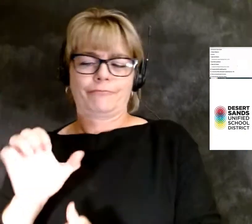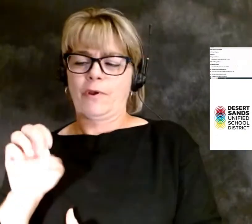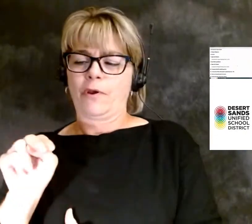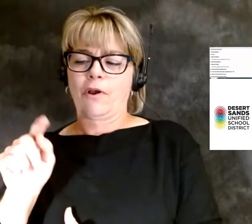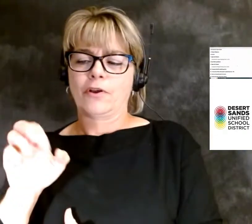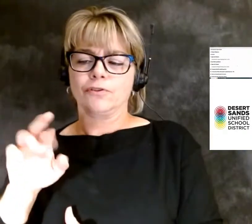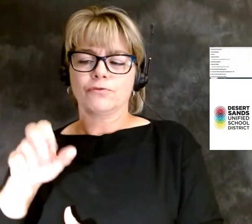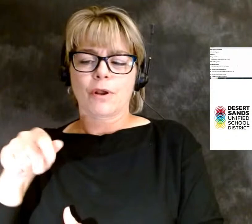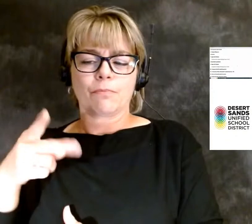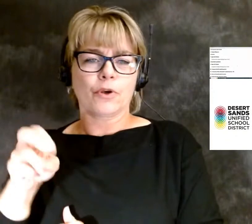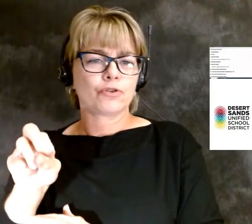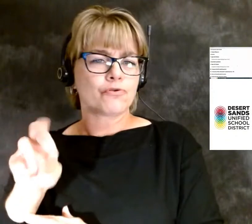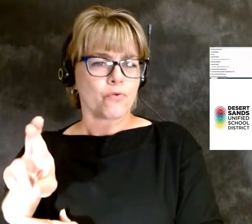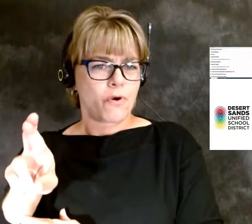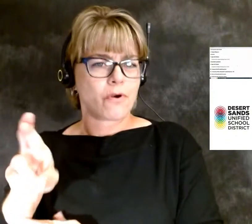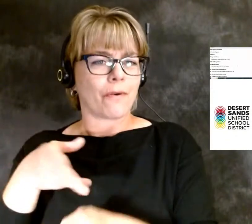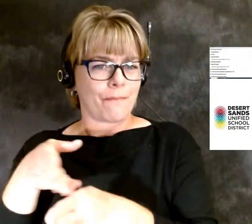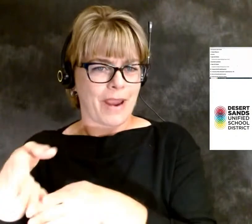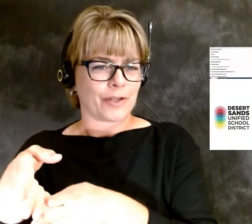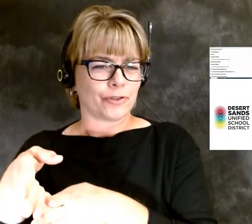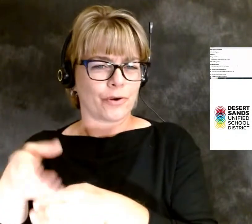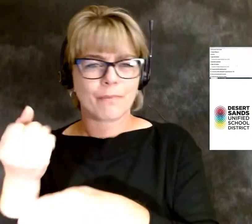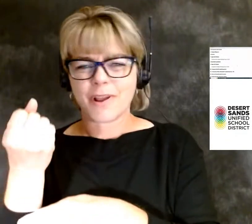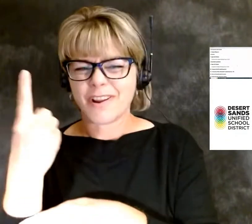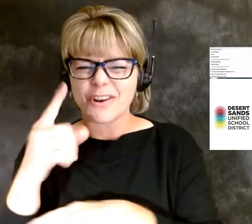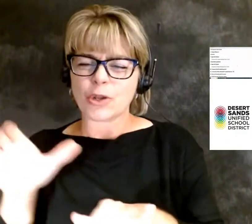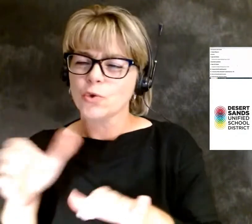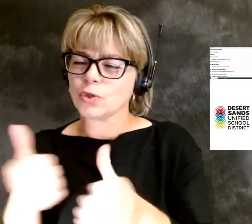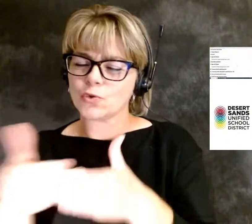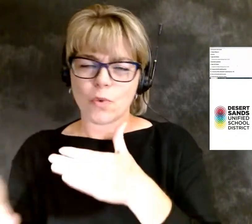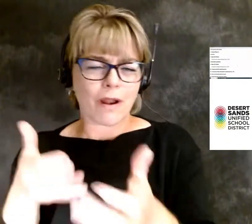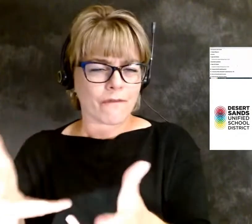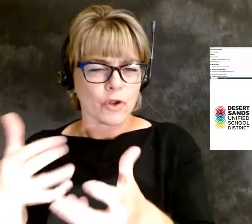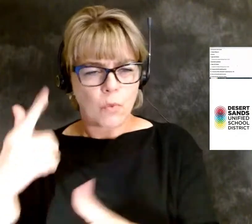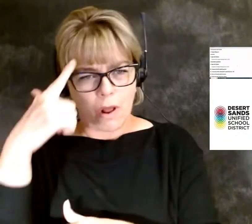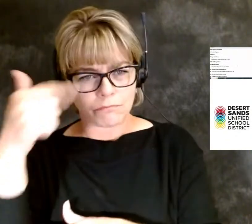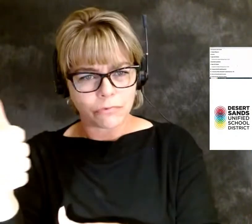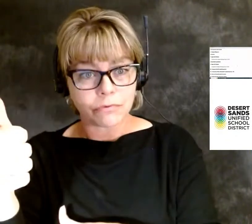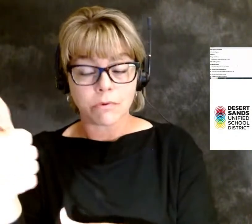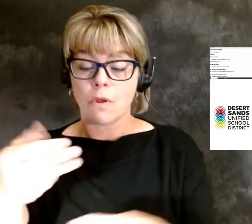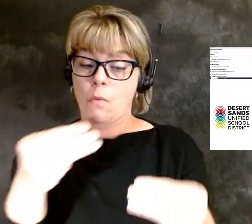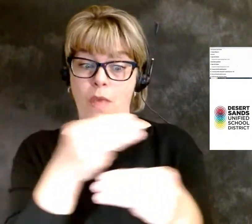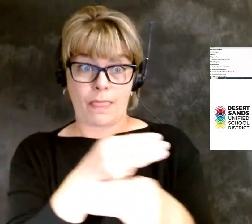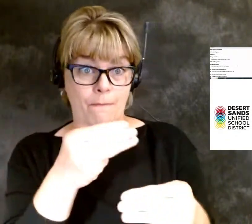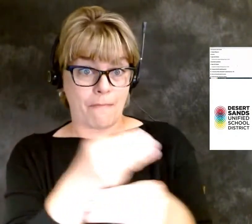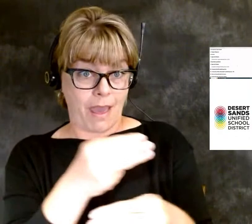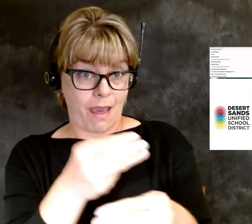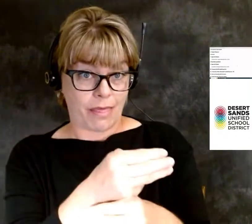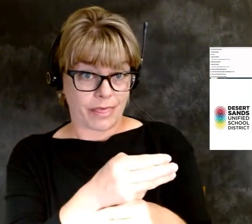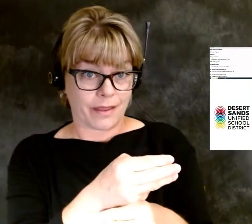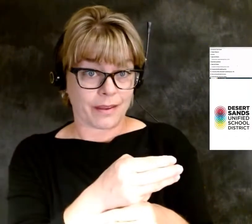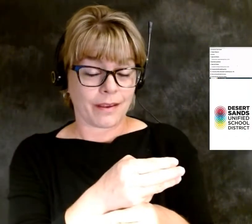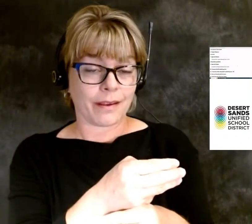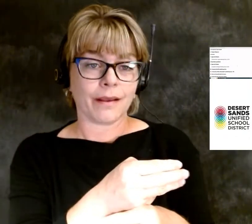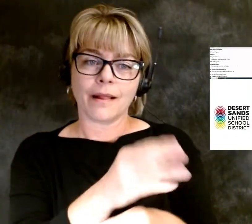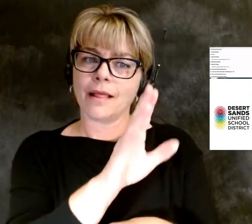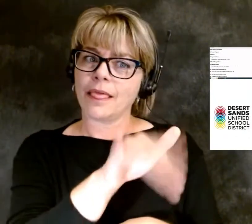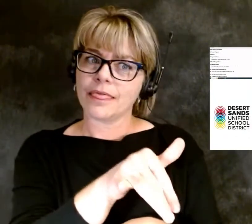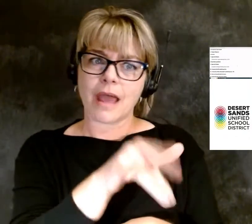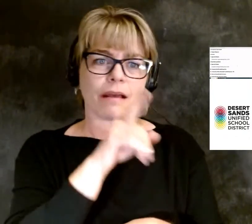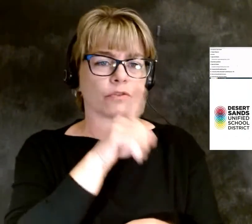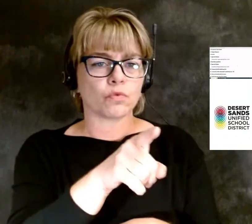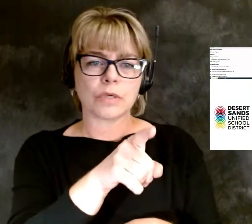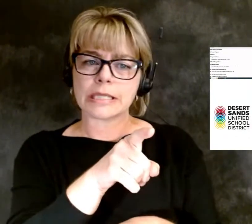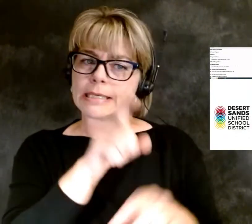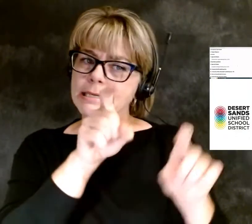But you can always do whatever you want, and that's the beauty of entrepreneurism. And with math, I can tell you that that's so needed in